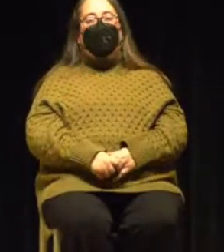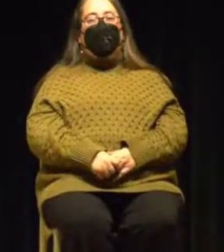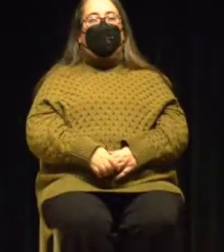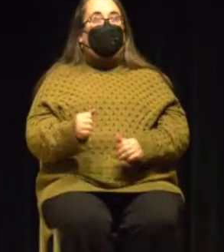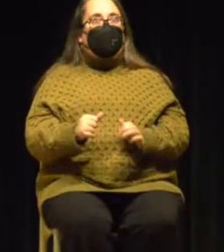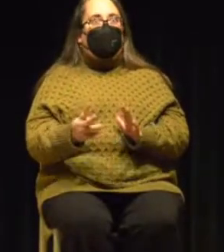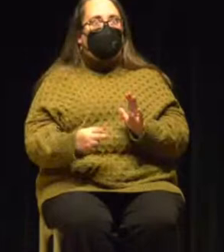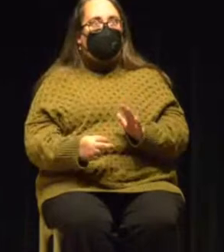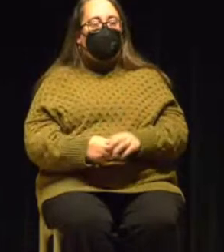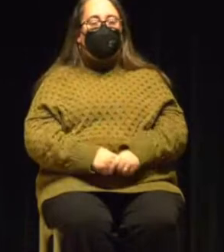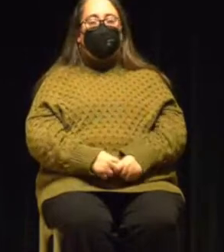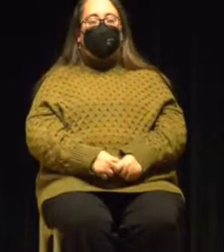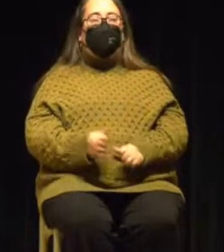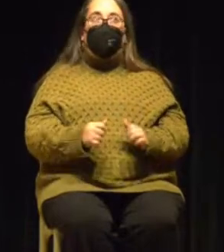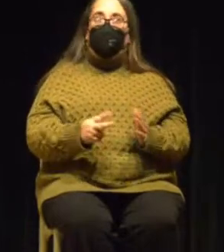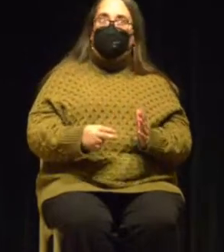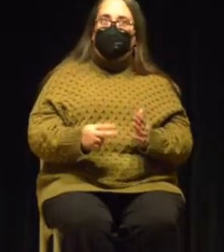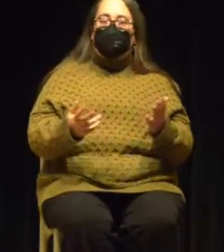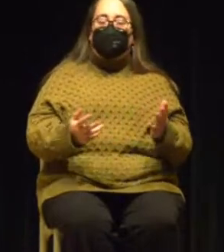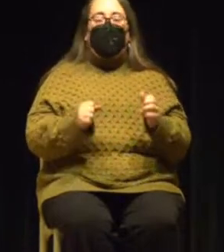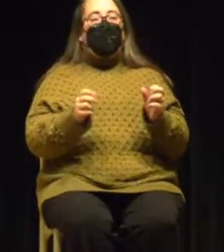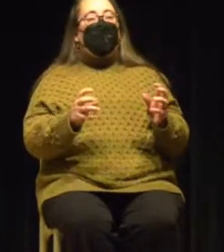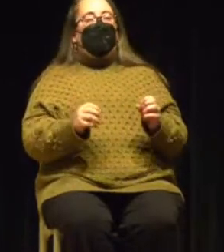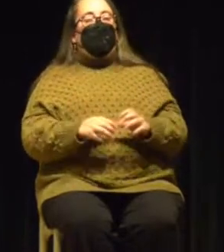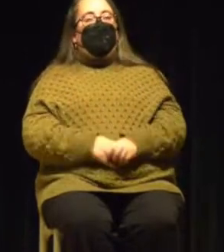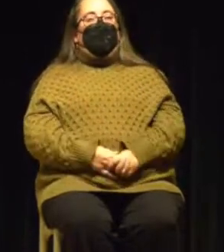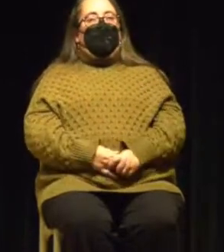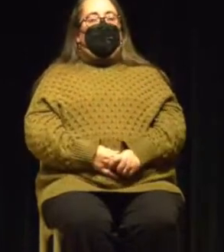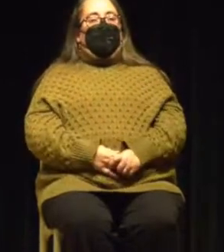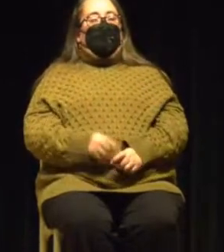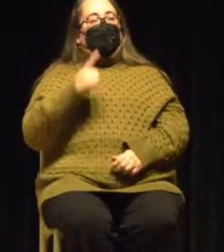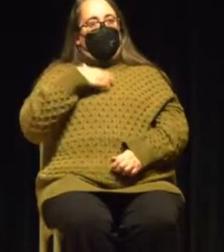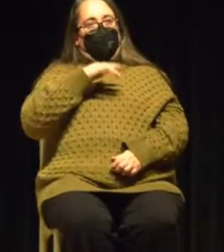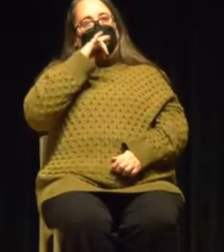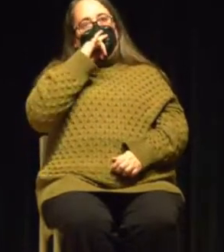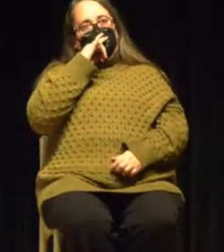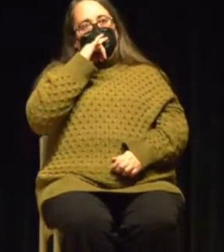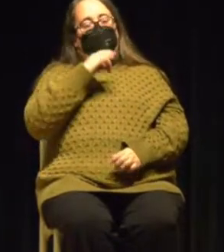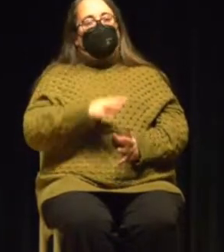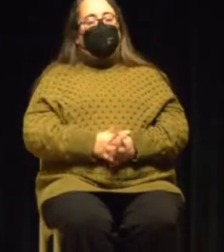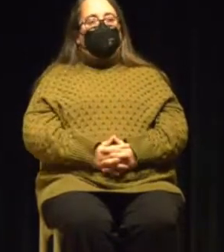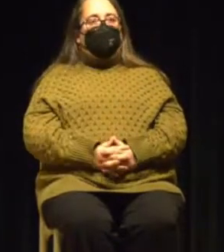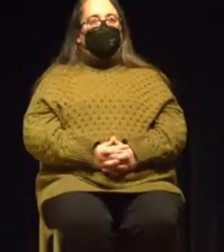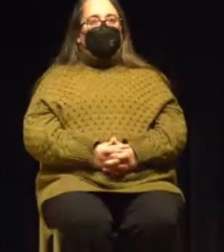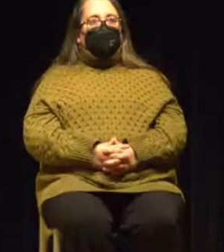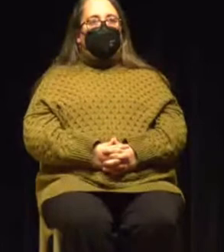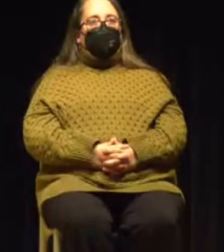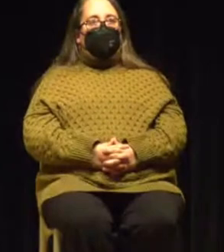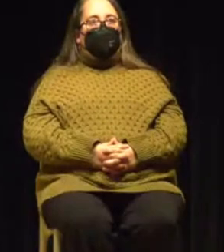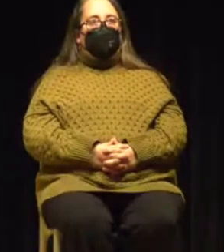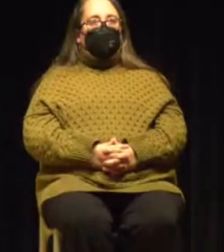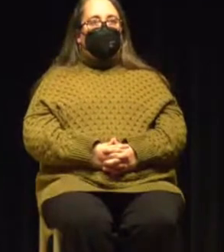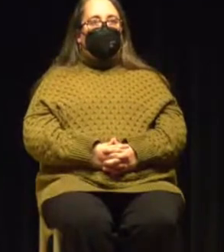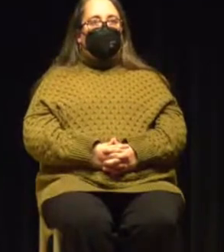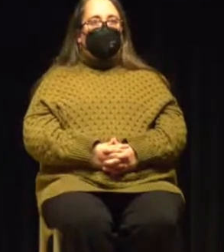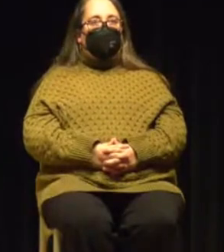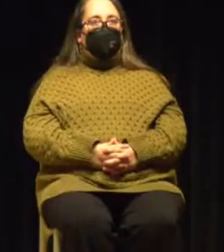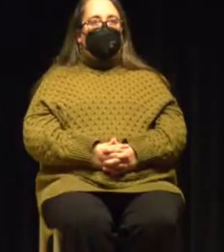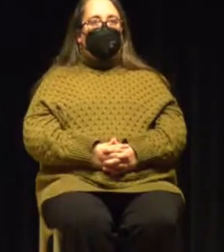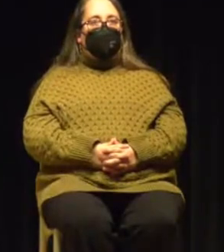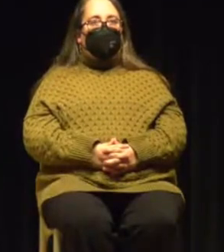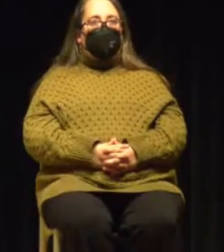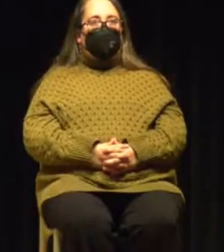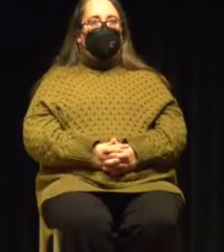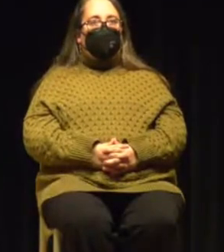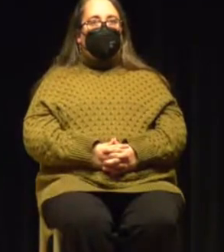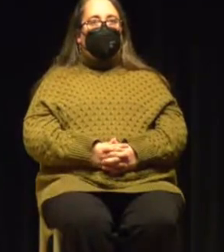they don't read. So if you don't read, anyway. And then for my kids, I will say this, and I had a revelation about this